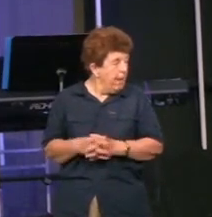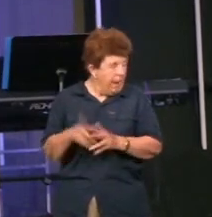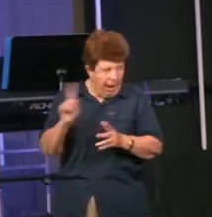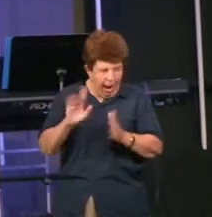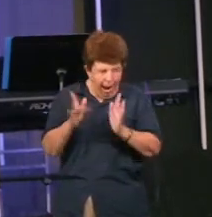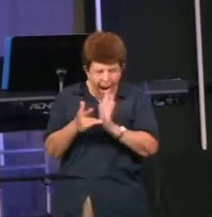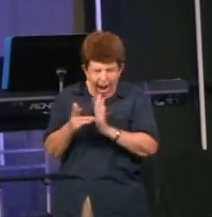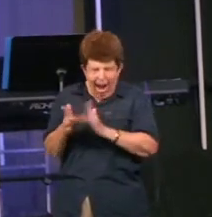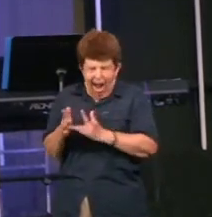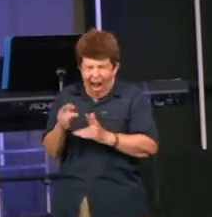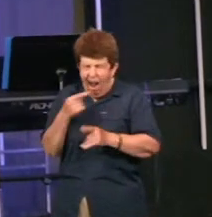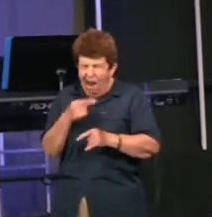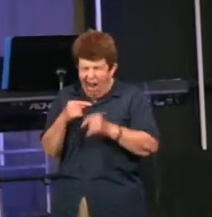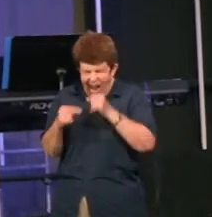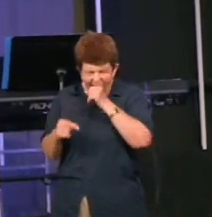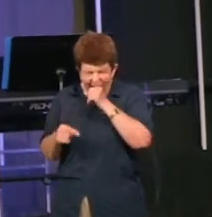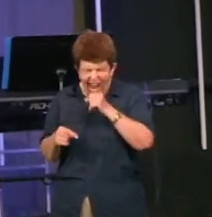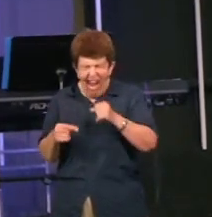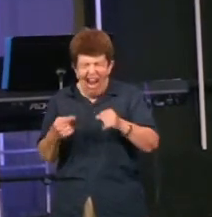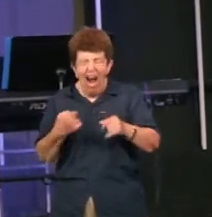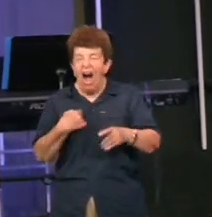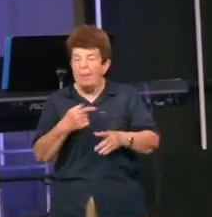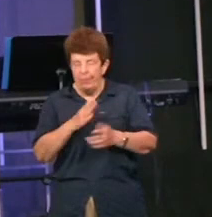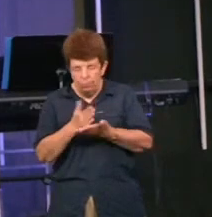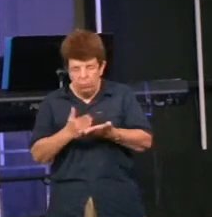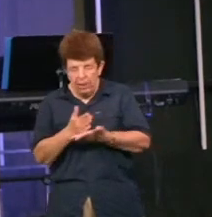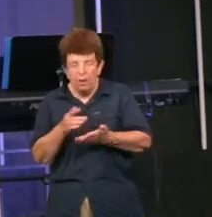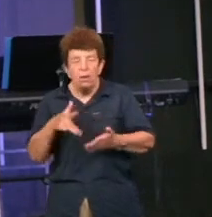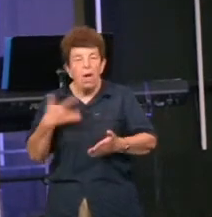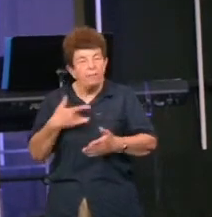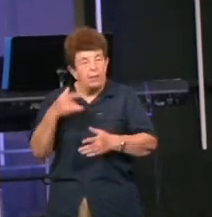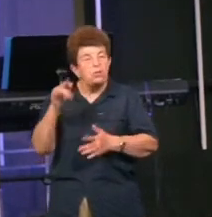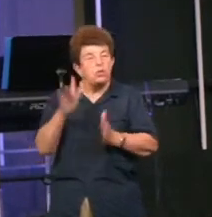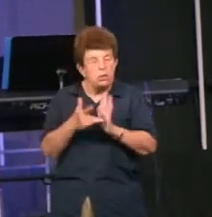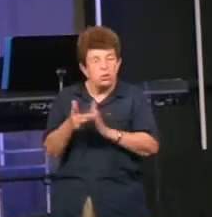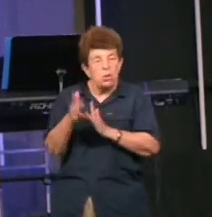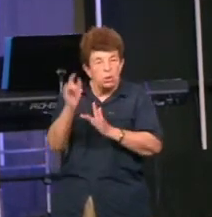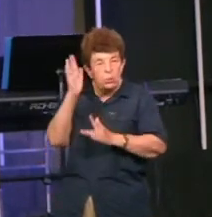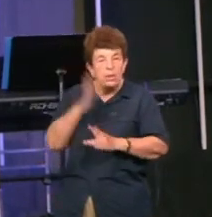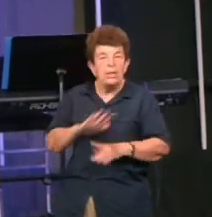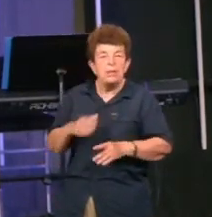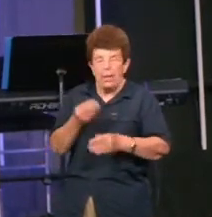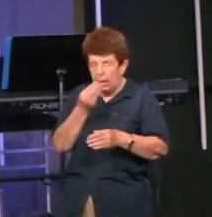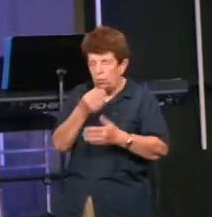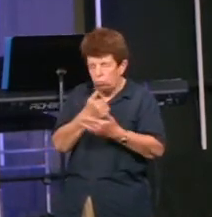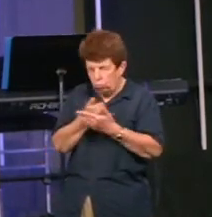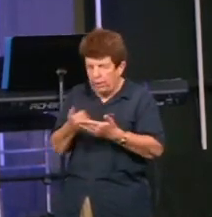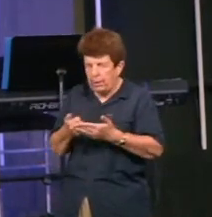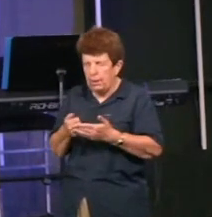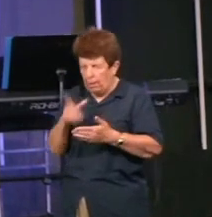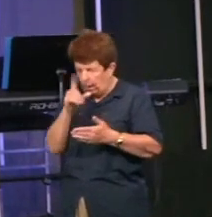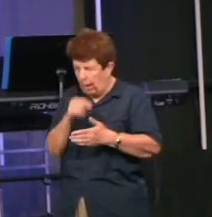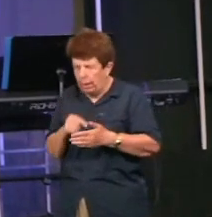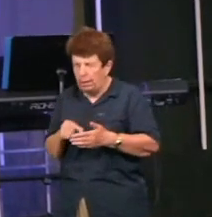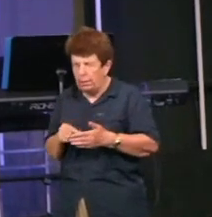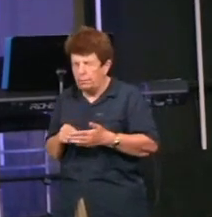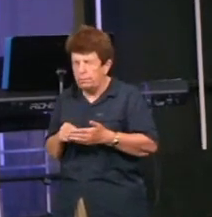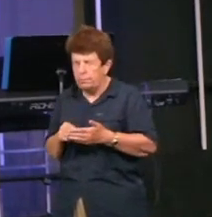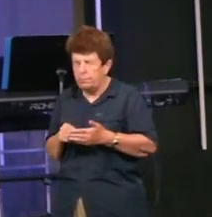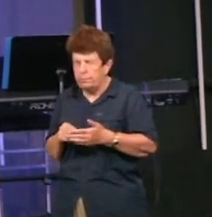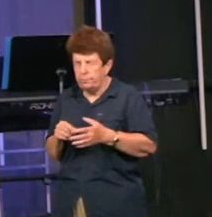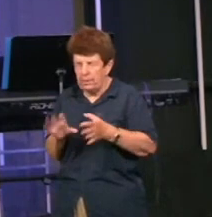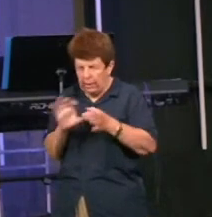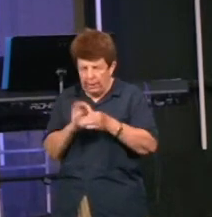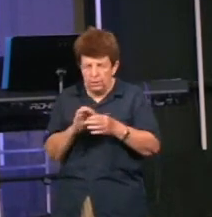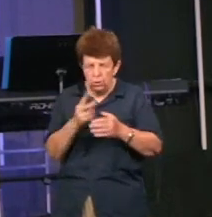Jesus refers to him as the bread of life, knowing that we have to eat regularly. And he ties the two together. On